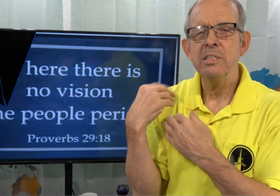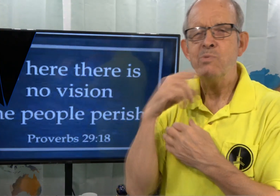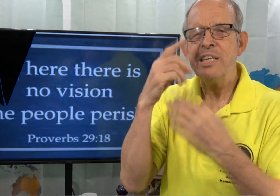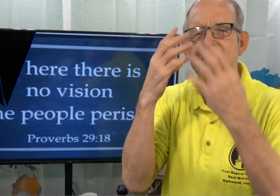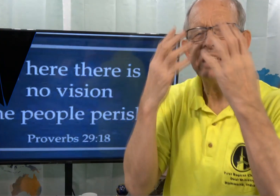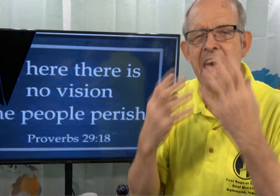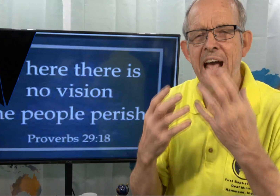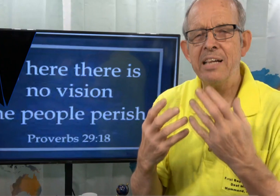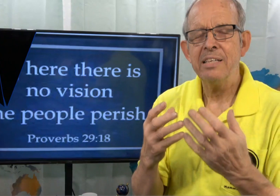we say.